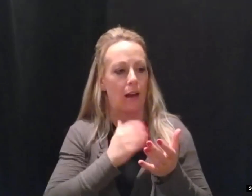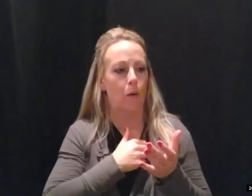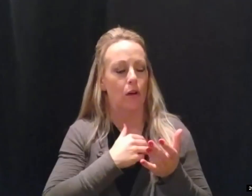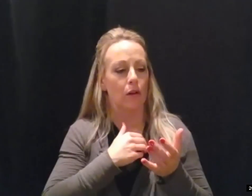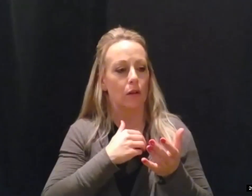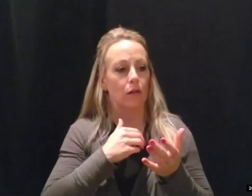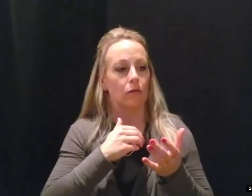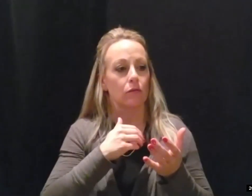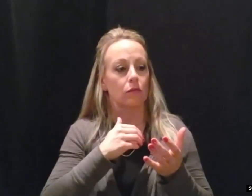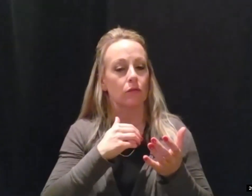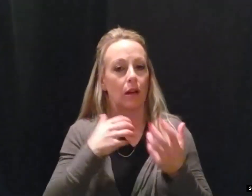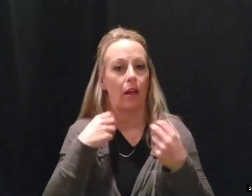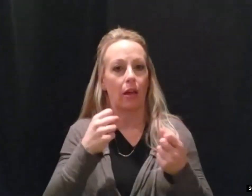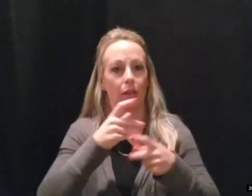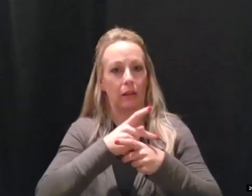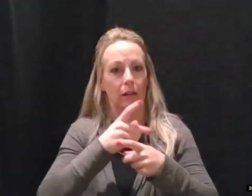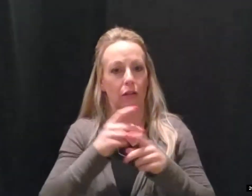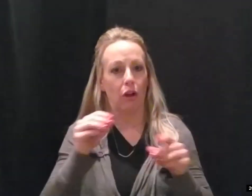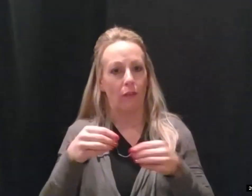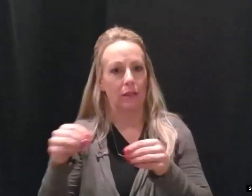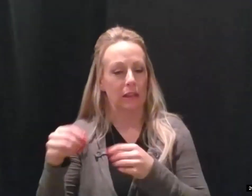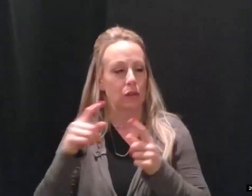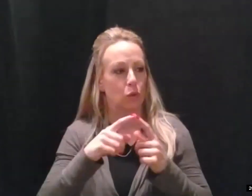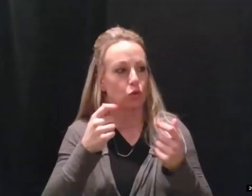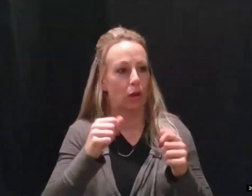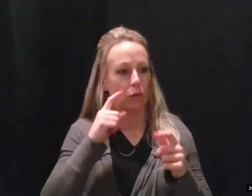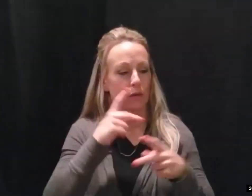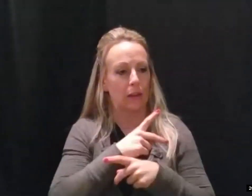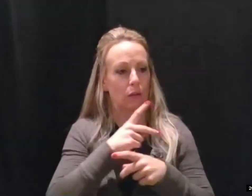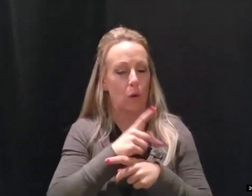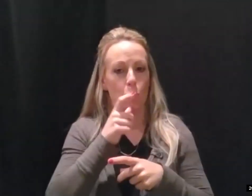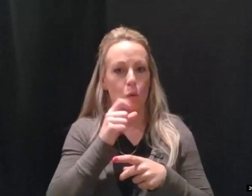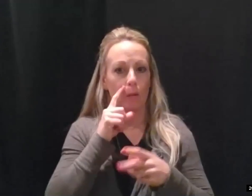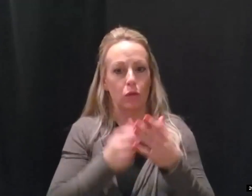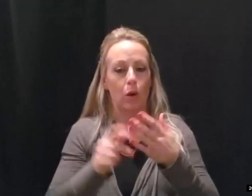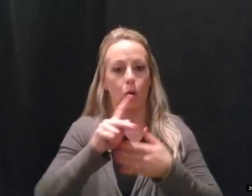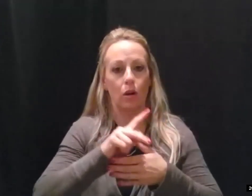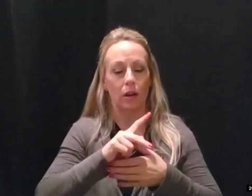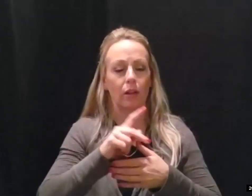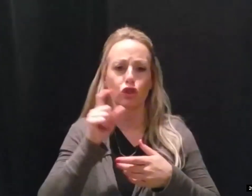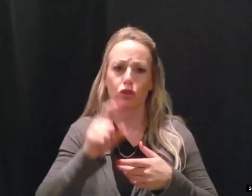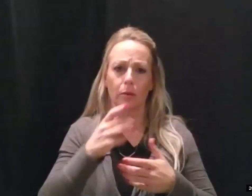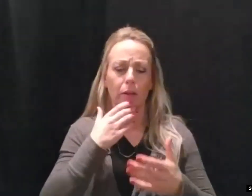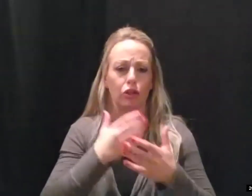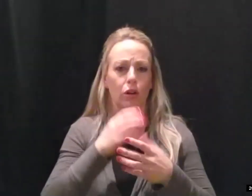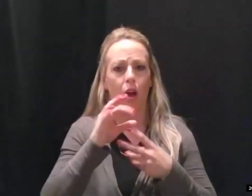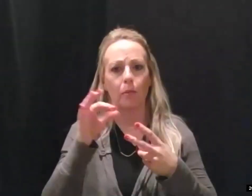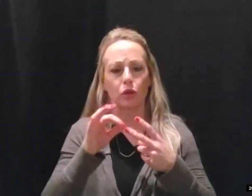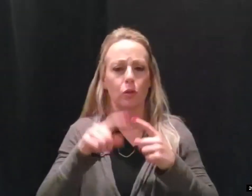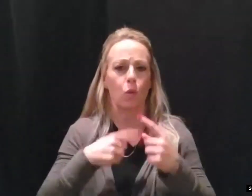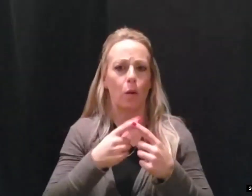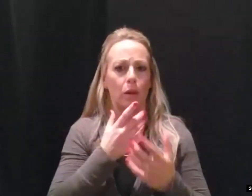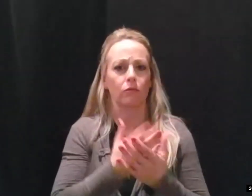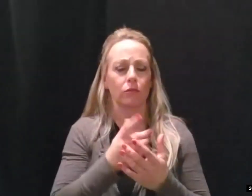vaccinate those other phased groups. So there will likely be pretty good options when we get to phase 1B